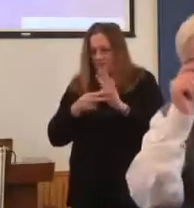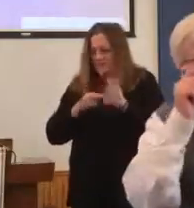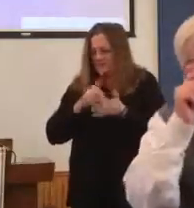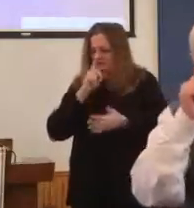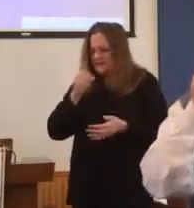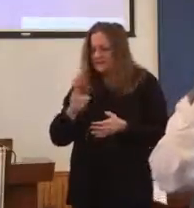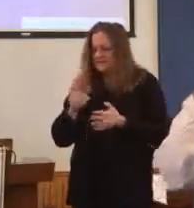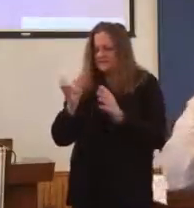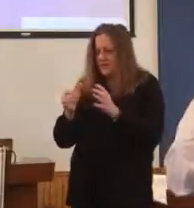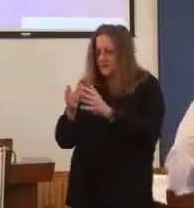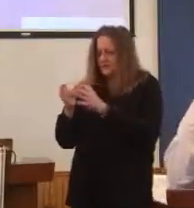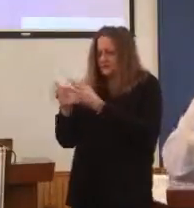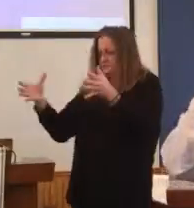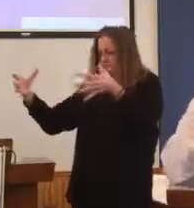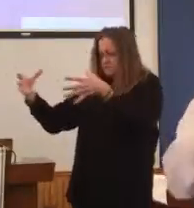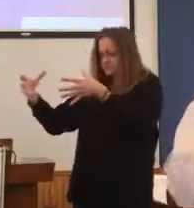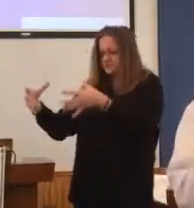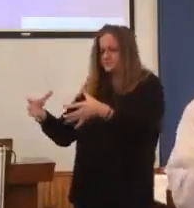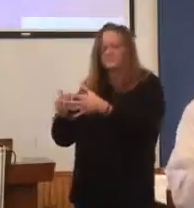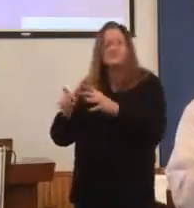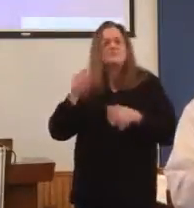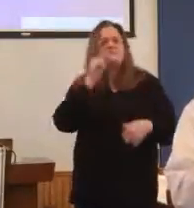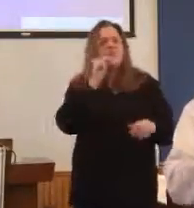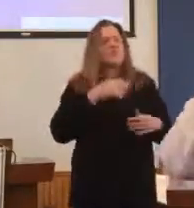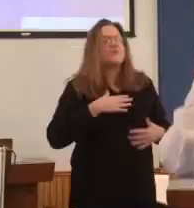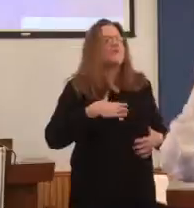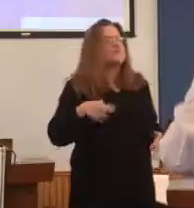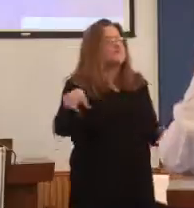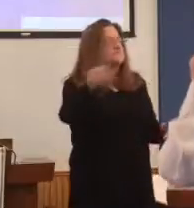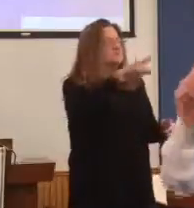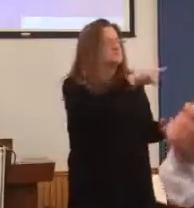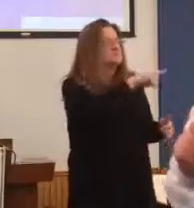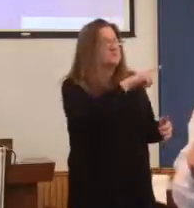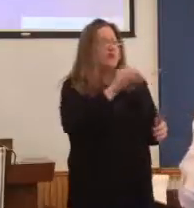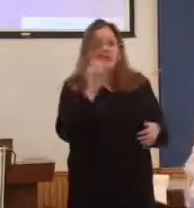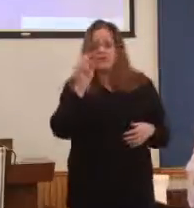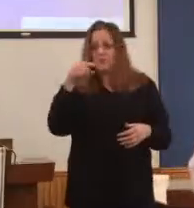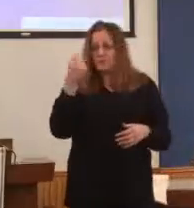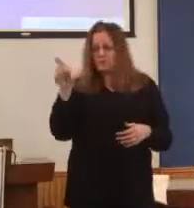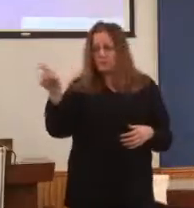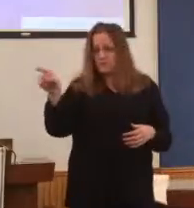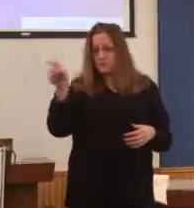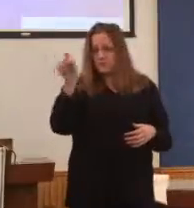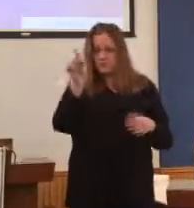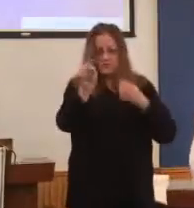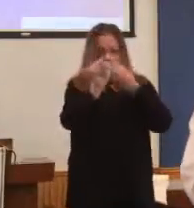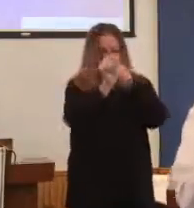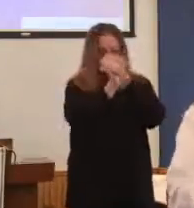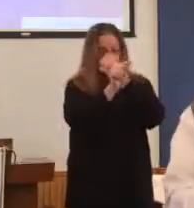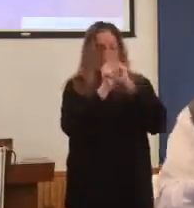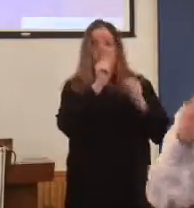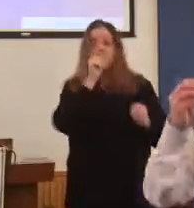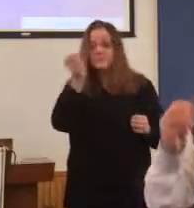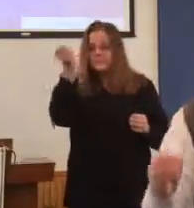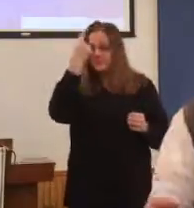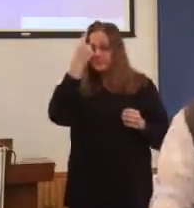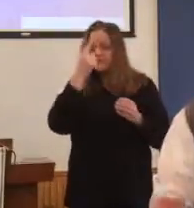But, you know, nobody else, nobody but you can truly